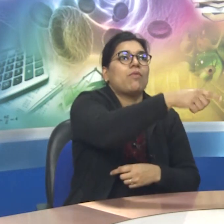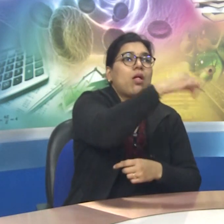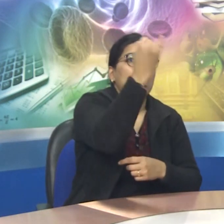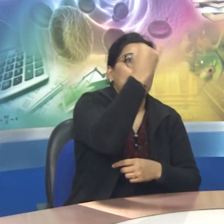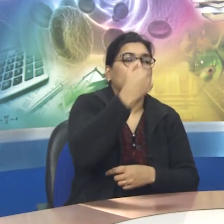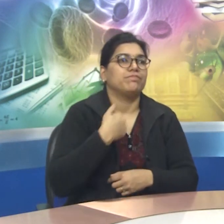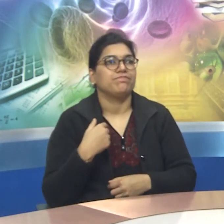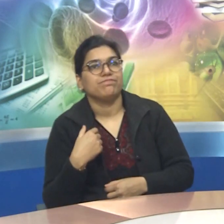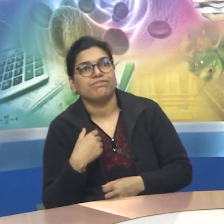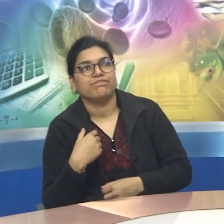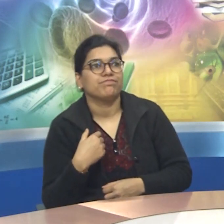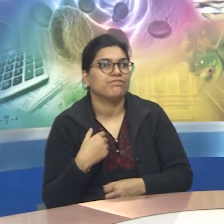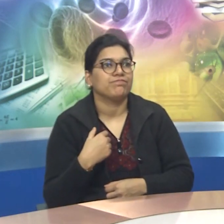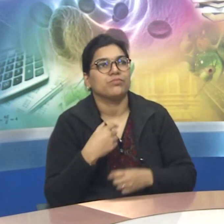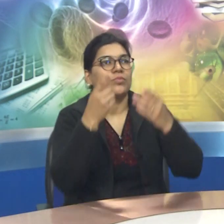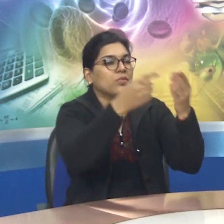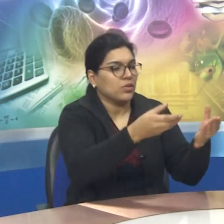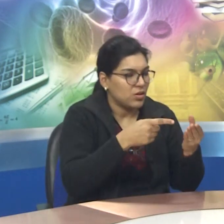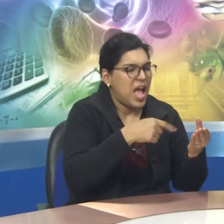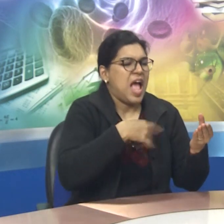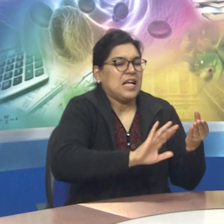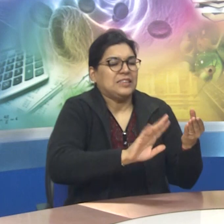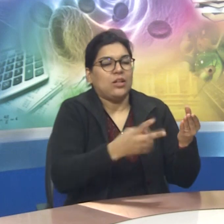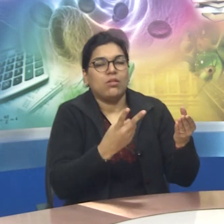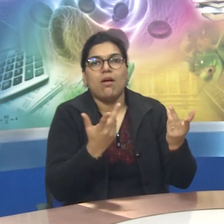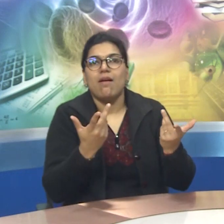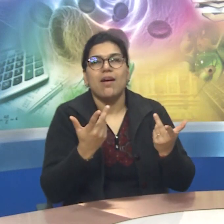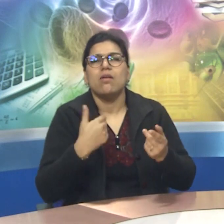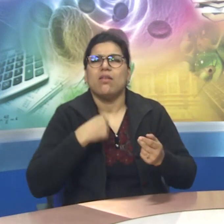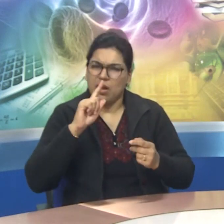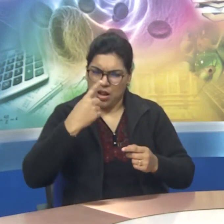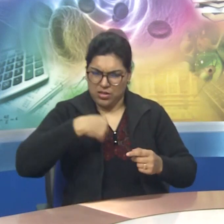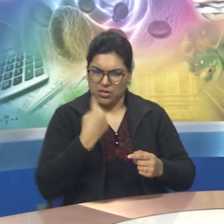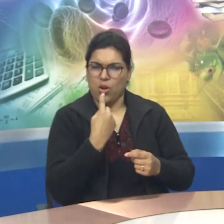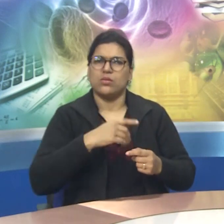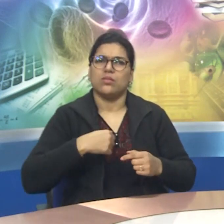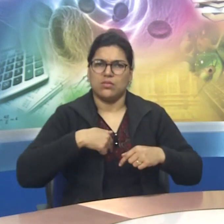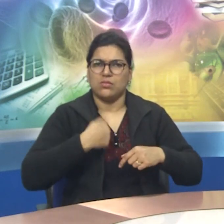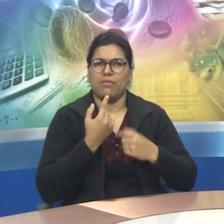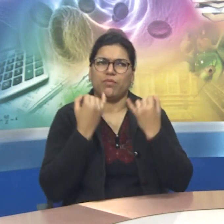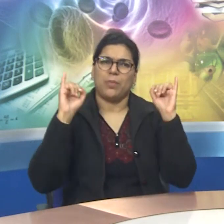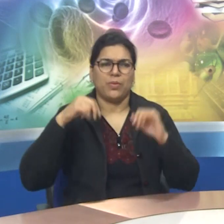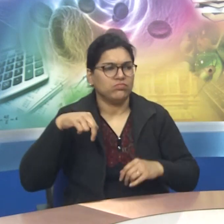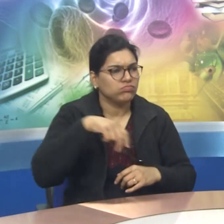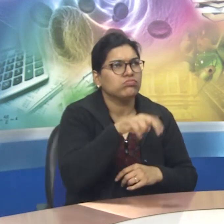The fourth law strongly opposes the process of the closed access system. It